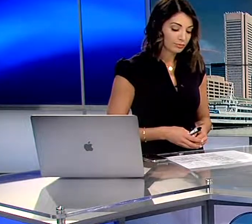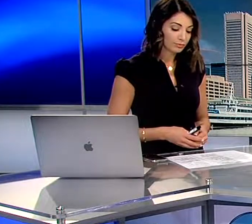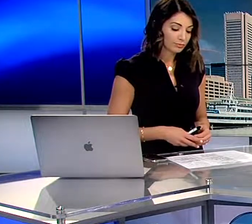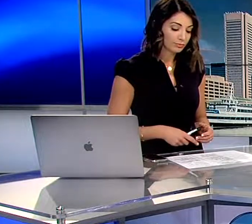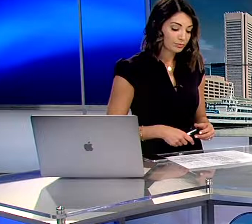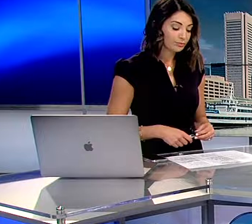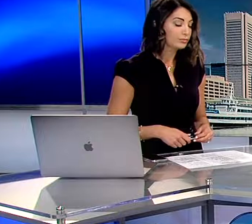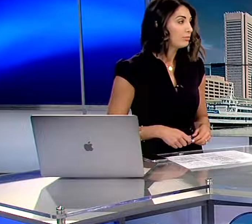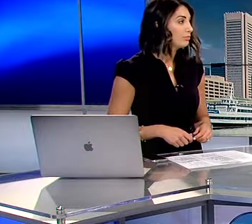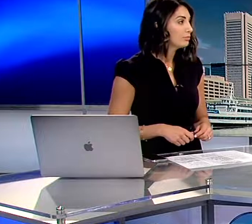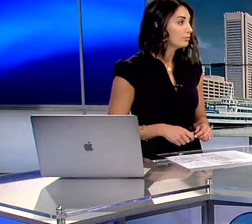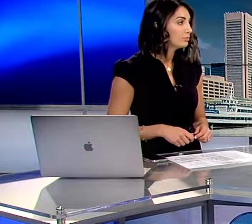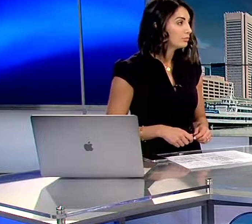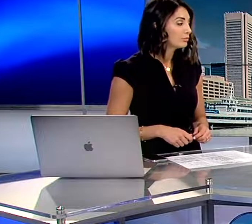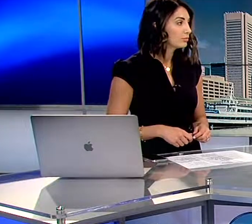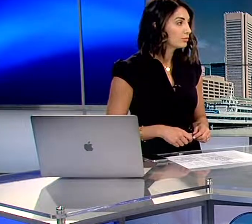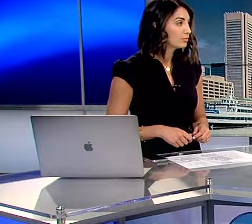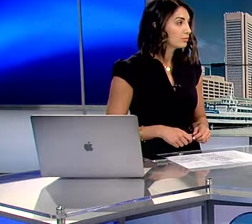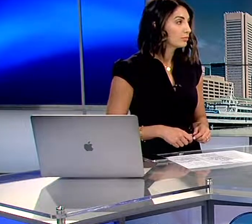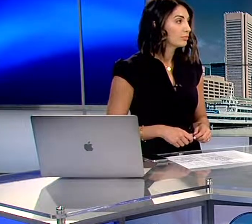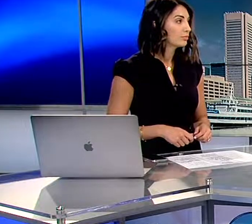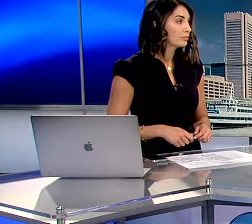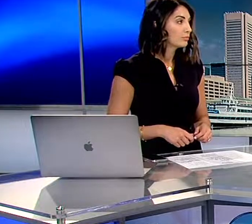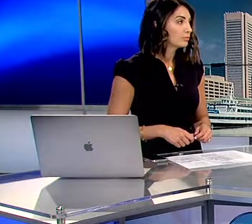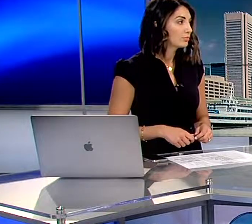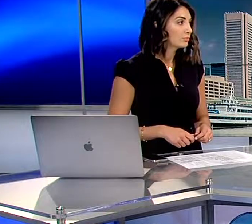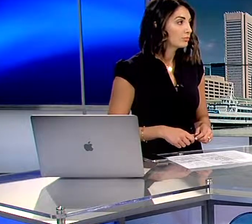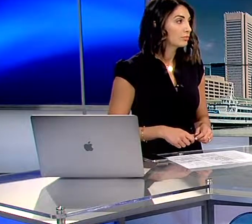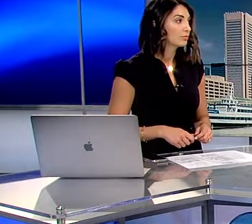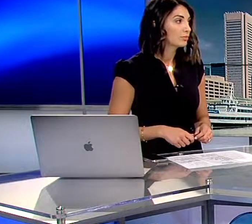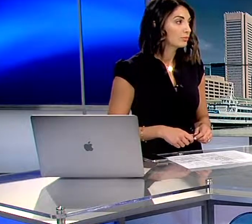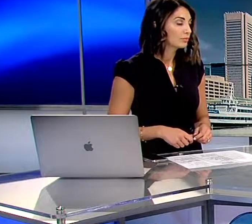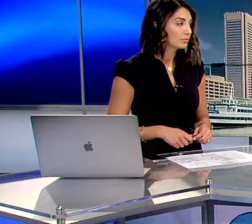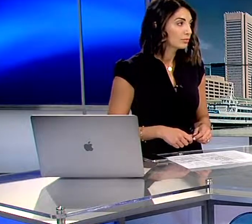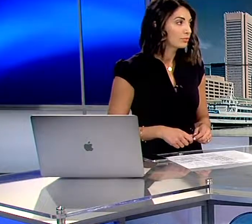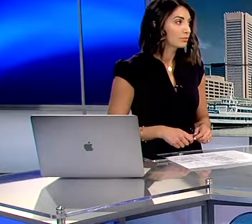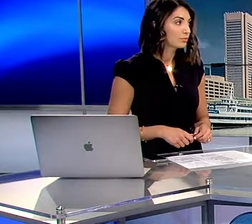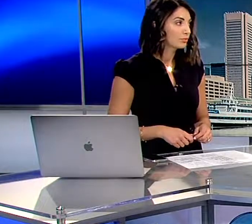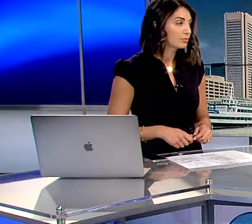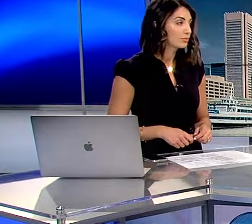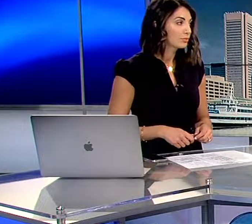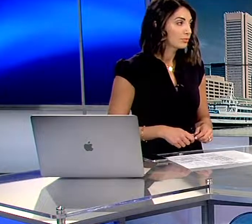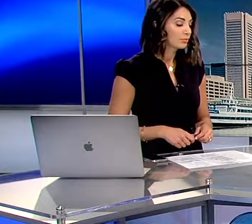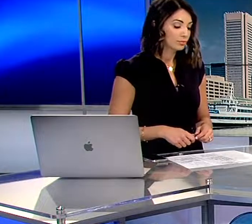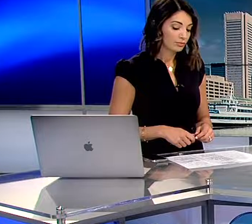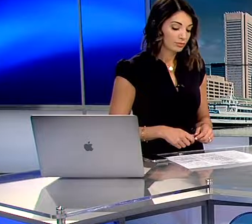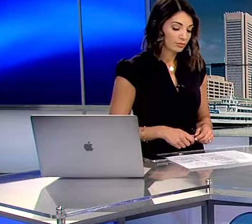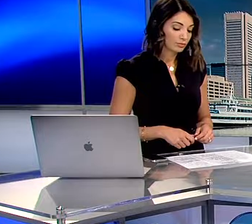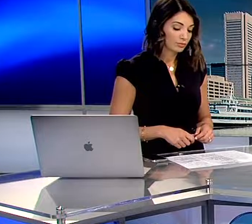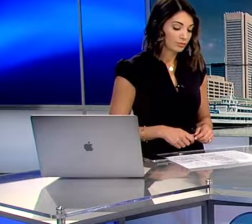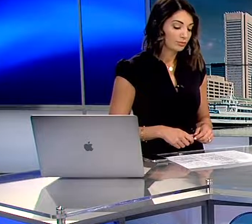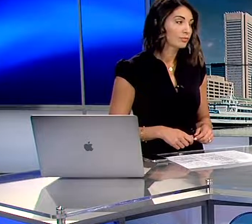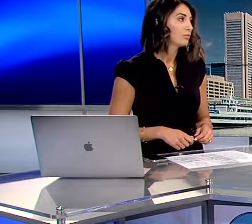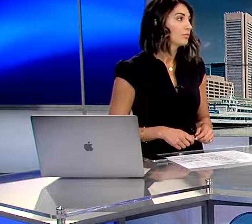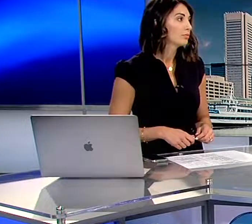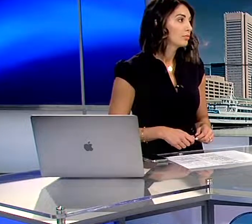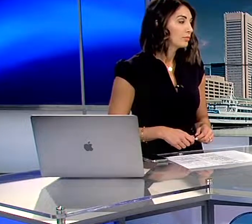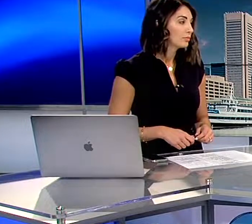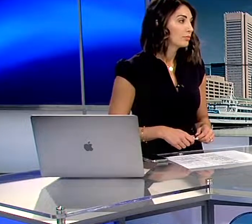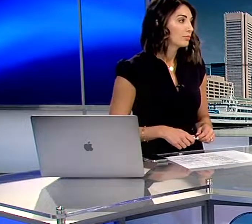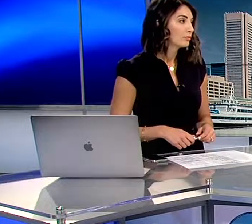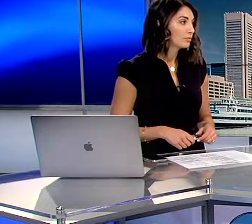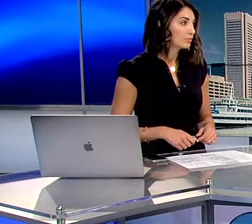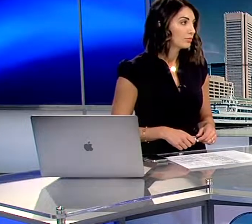an increase with the 20, 30, and 40-year-olds actually seeing hospitalizations, where 76% of Marylanders over the age